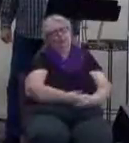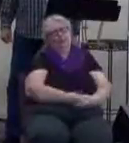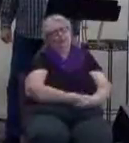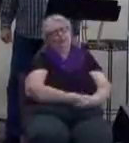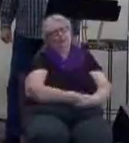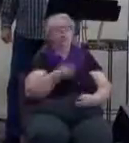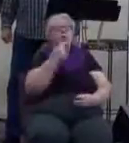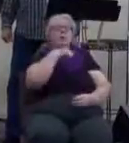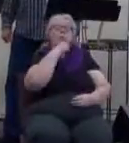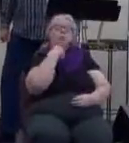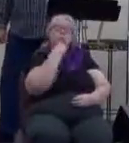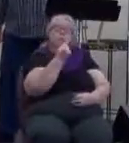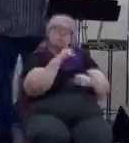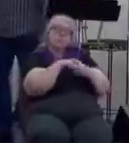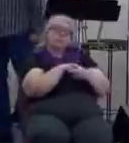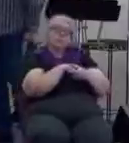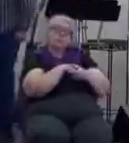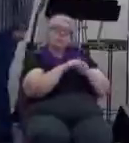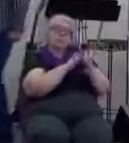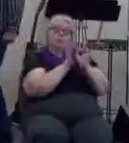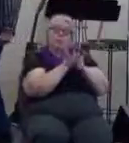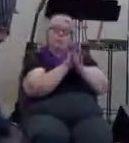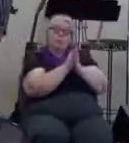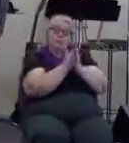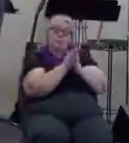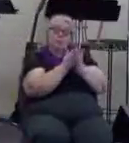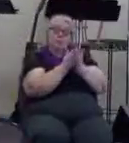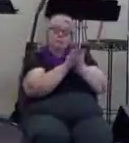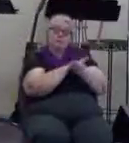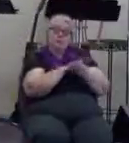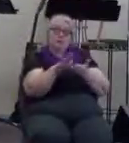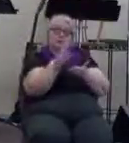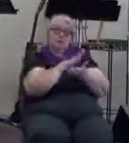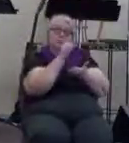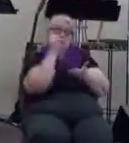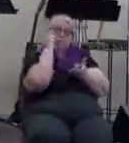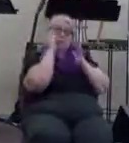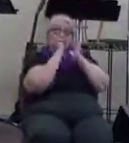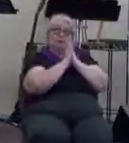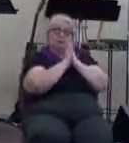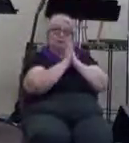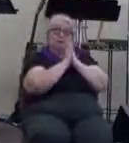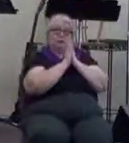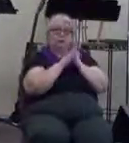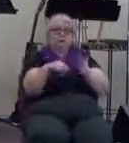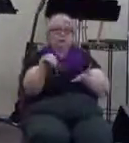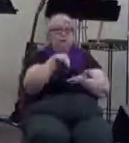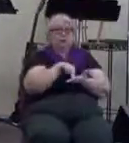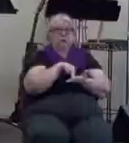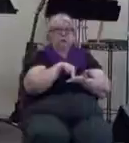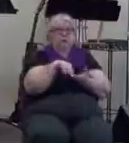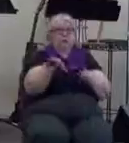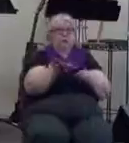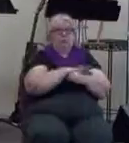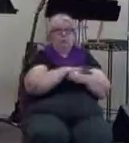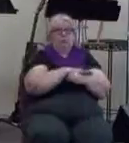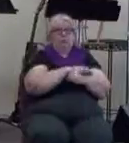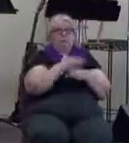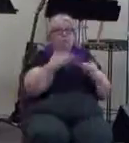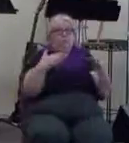We were told in Bible college, if you ever get asked to step up and fill something quick, and you don't know what to